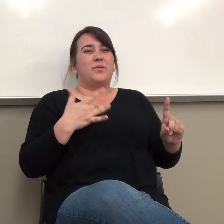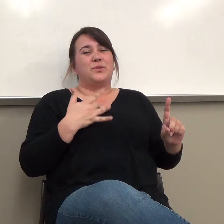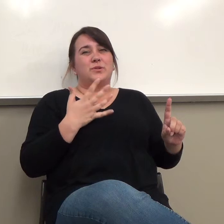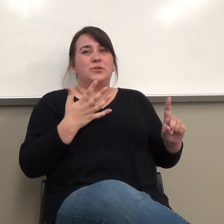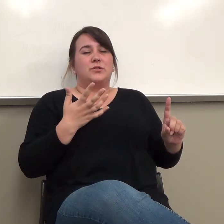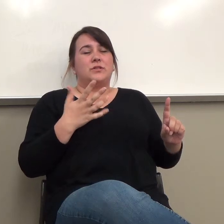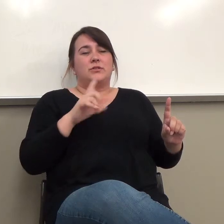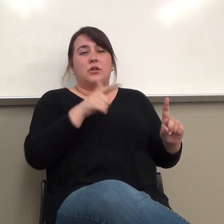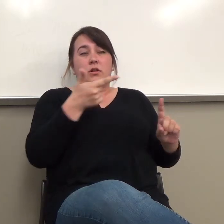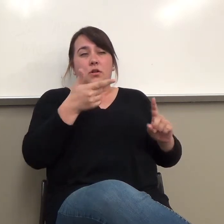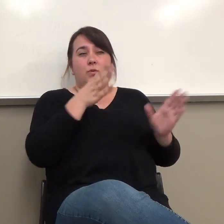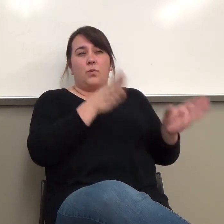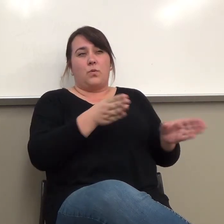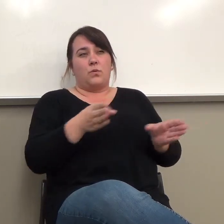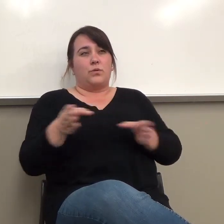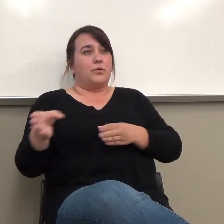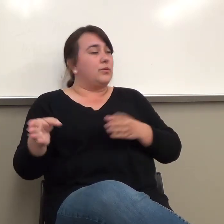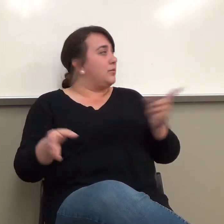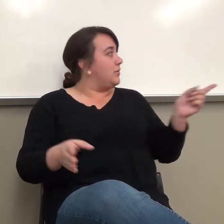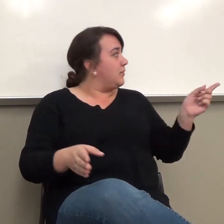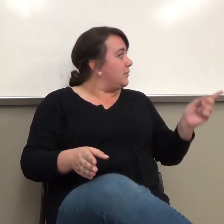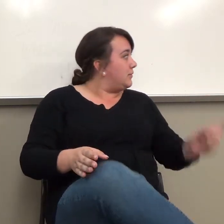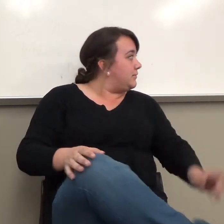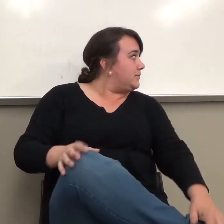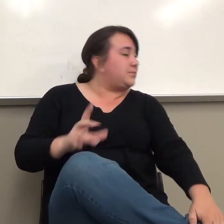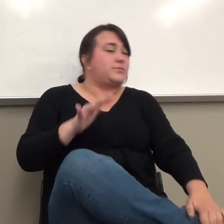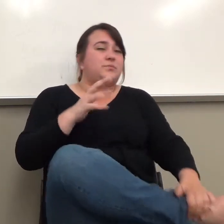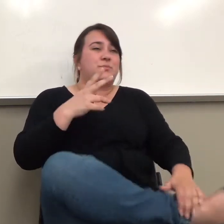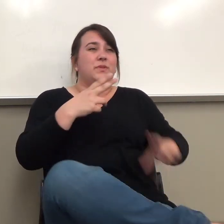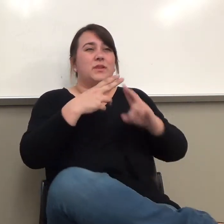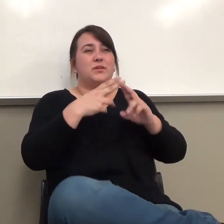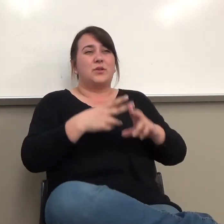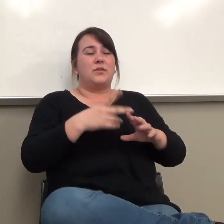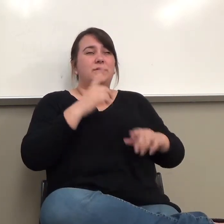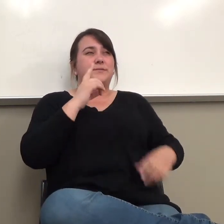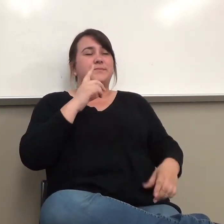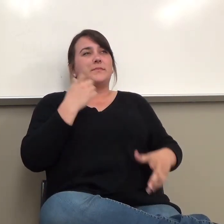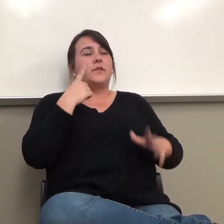order. She did it in what's called, so for example, I'm right up here.